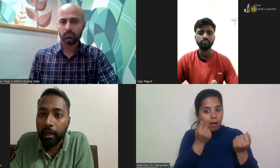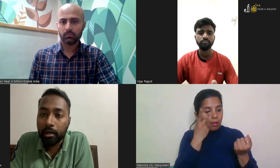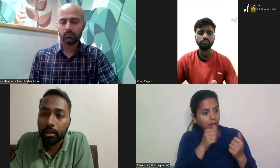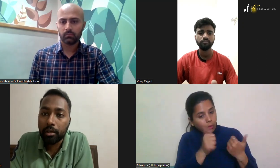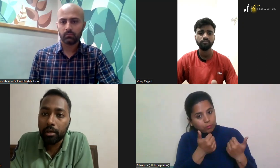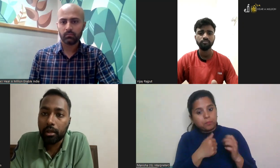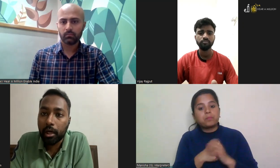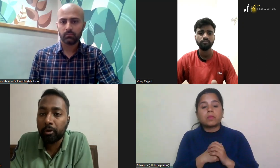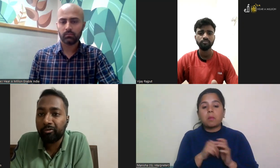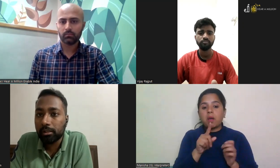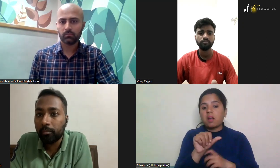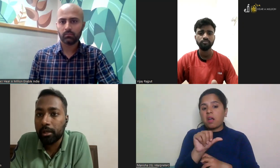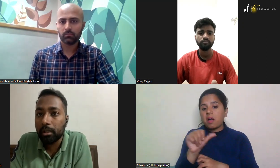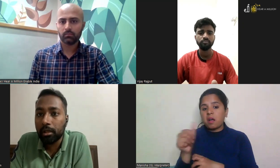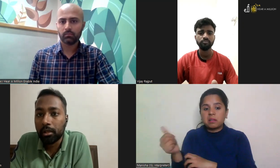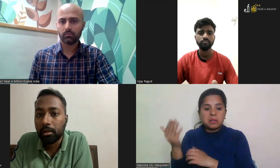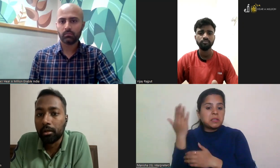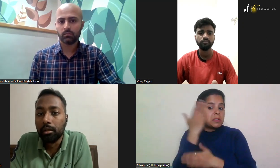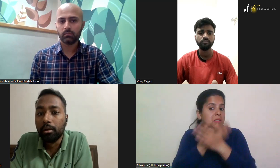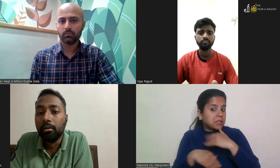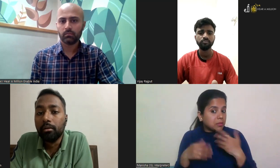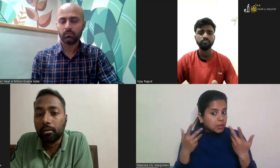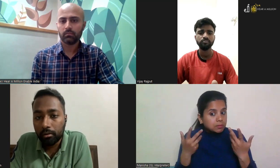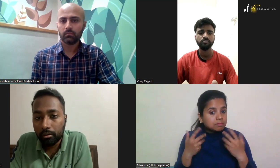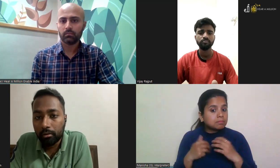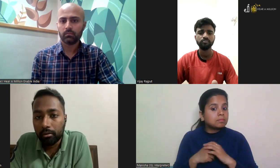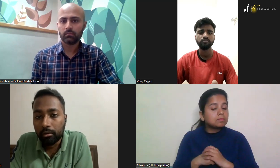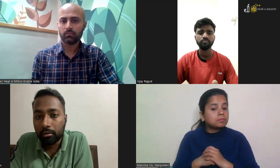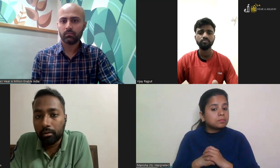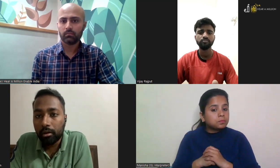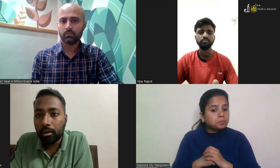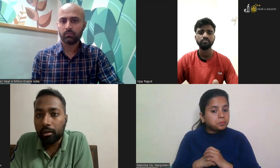No any other type of disability.